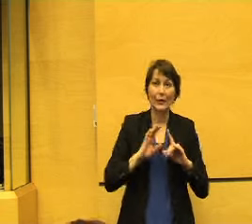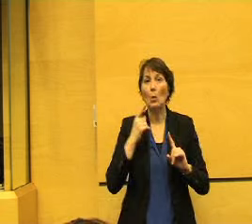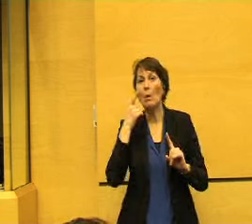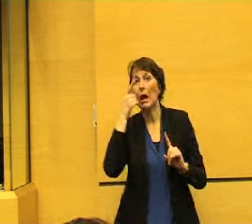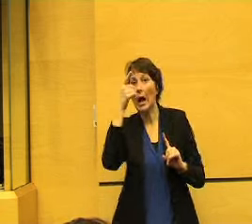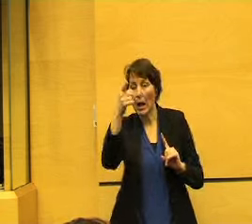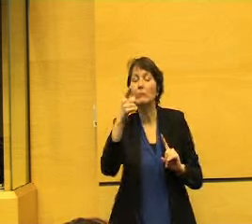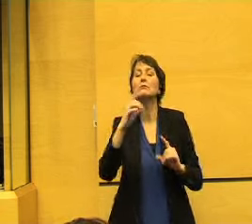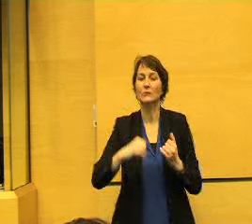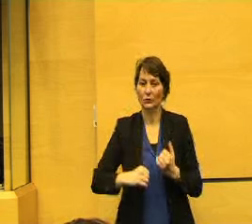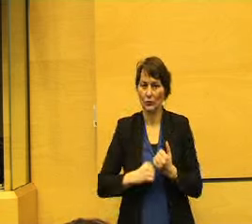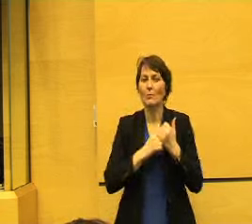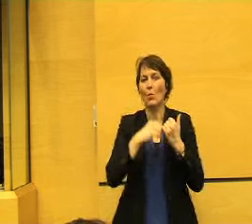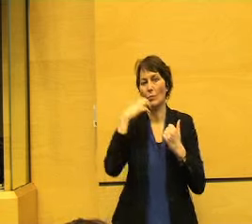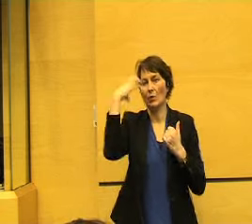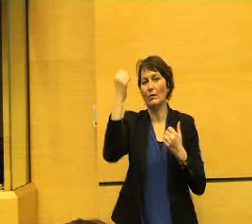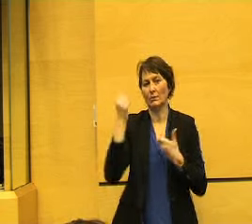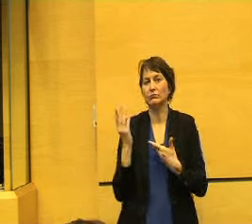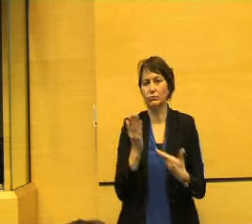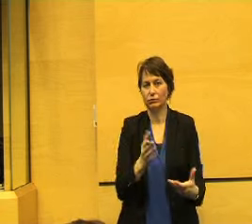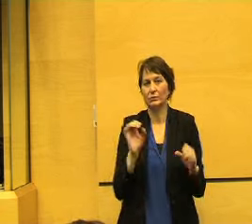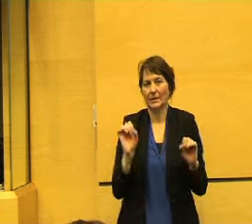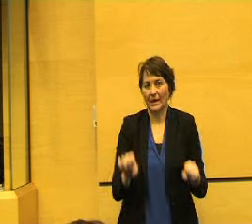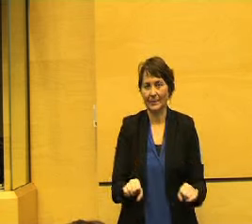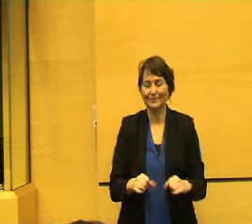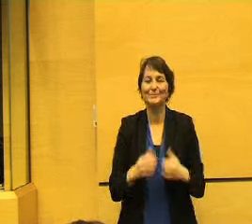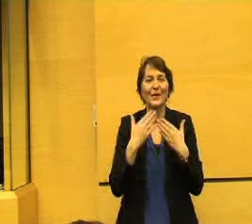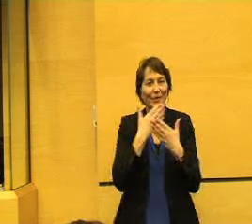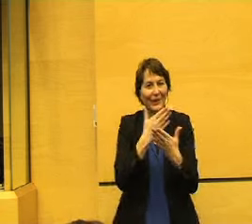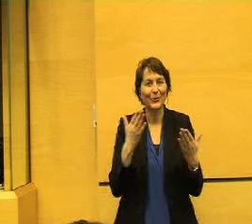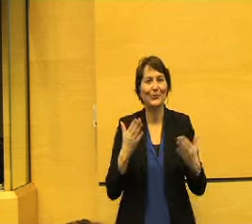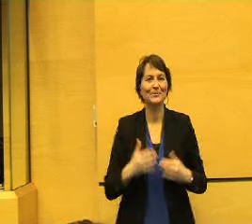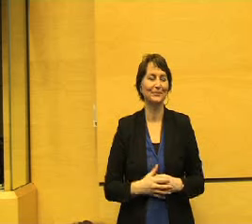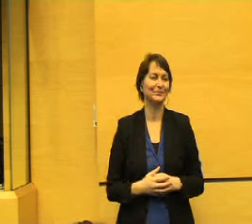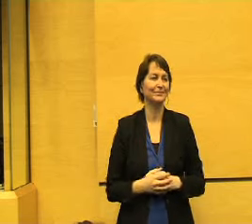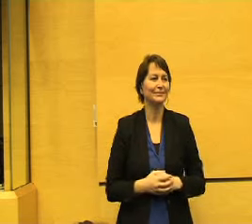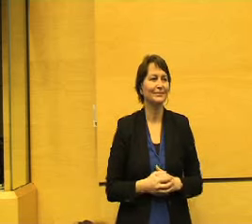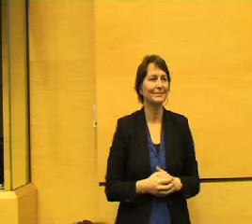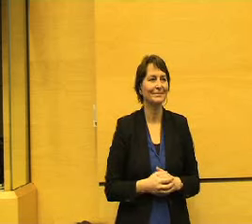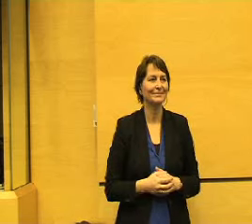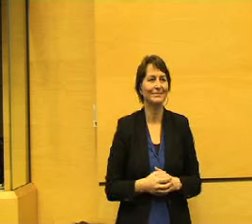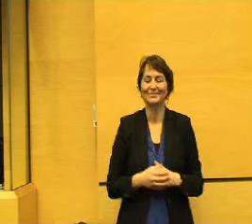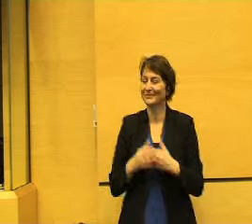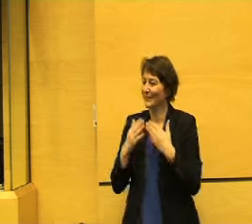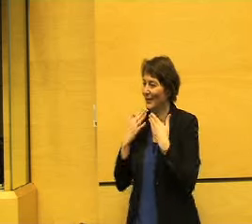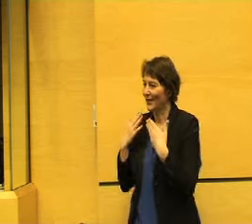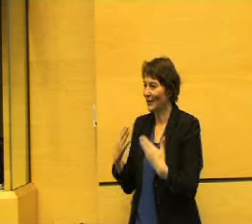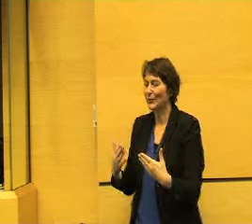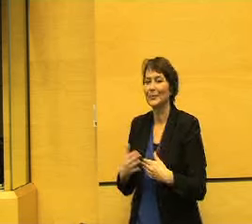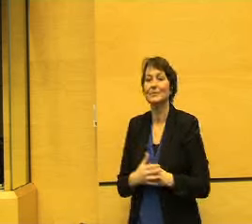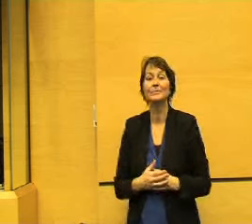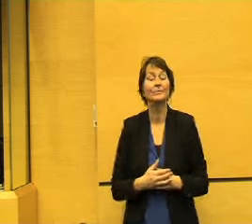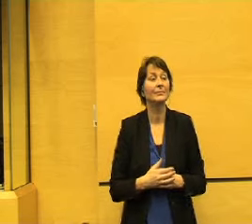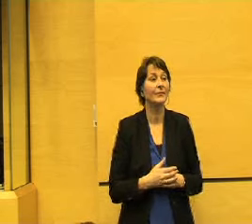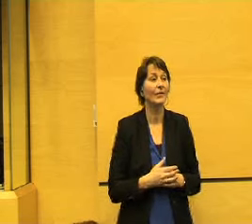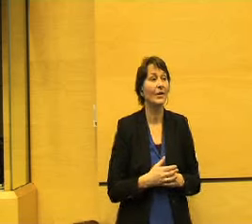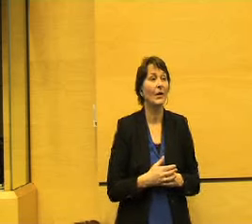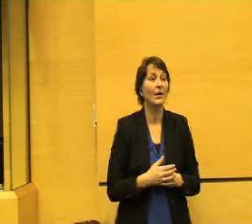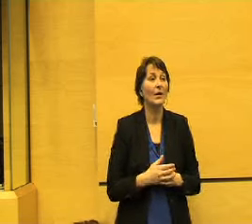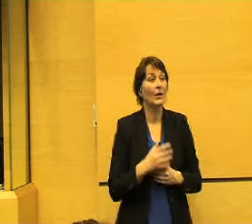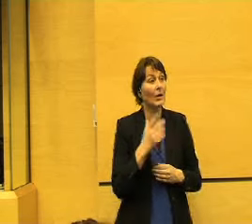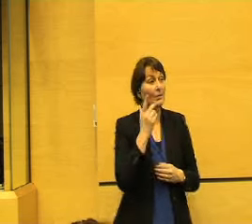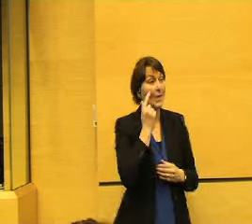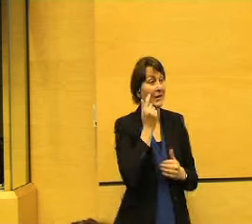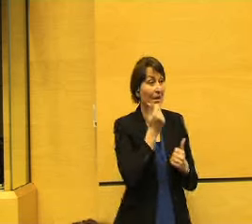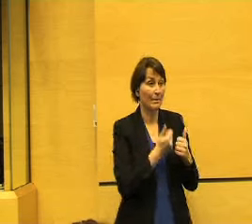the government. Thank you. Thank you, Ms. Aruni. Madam Chair,